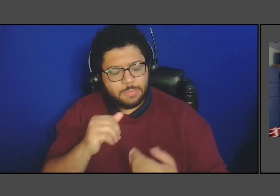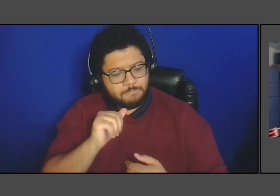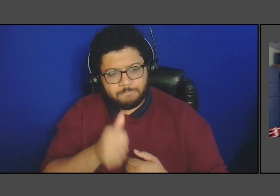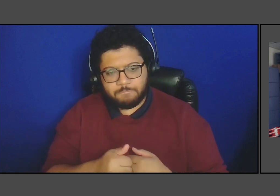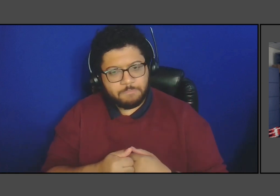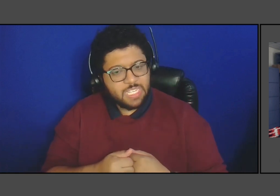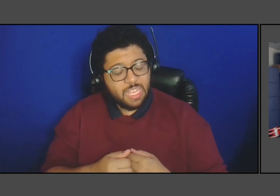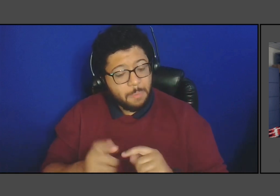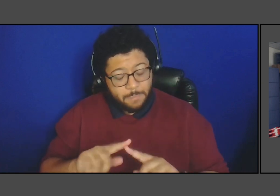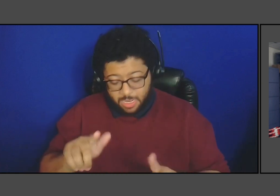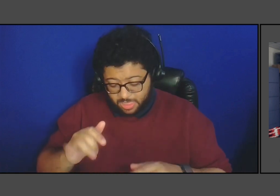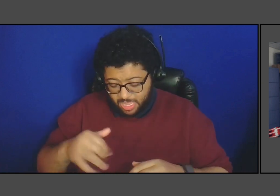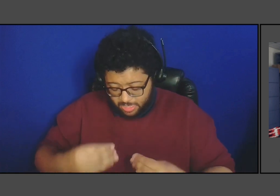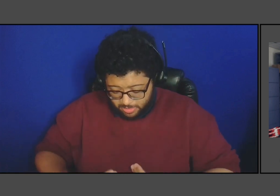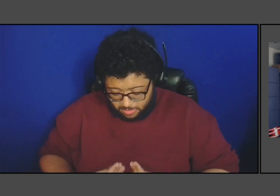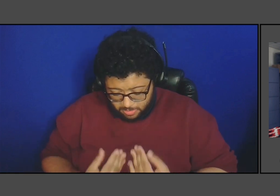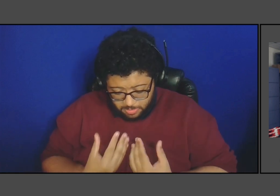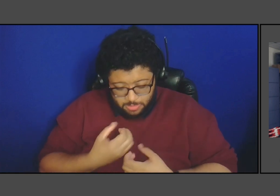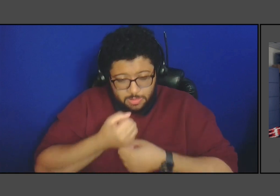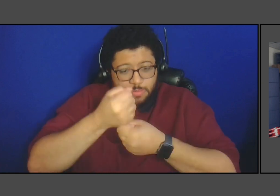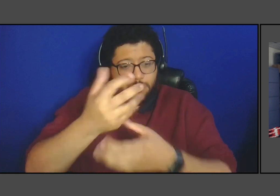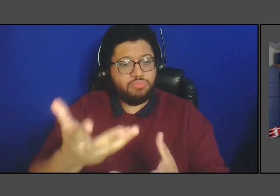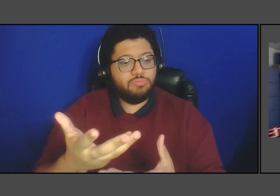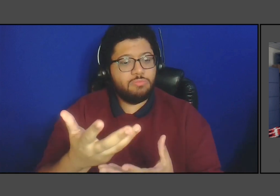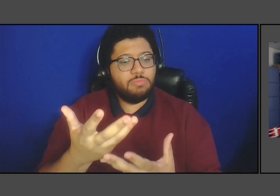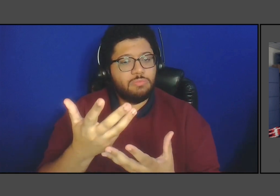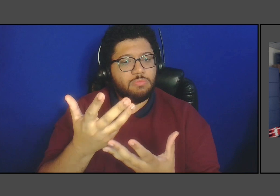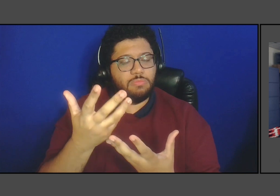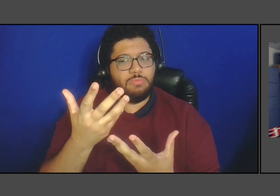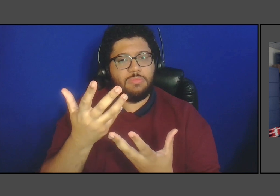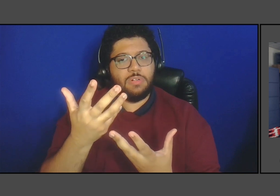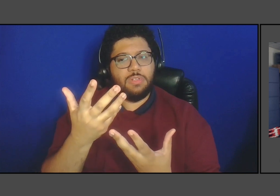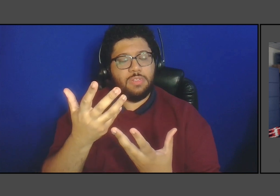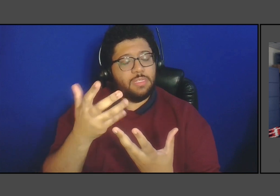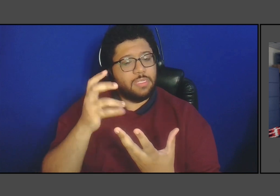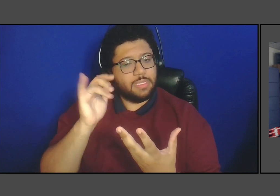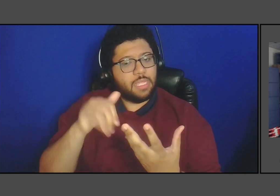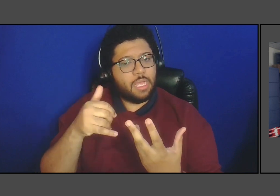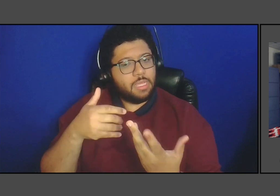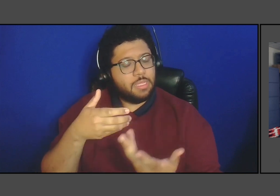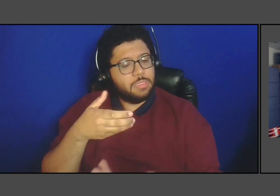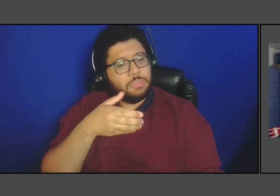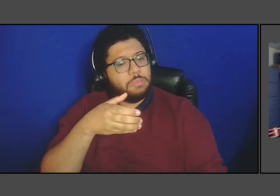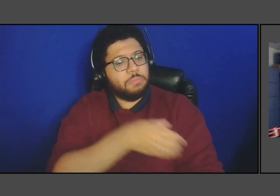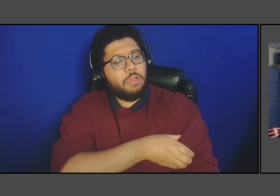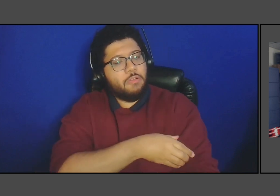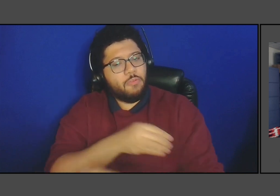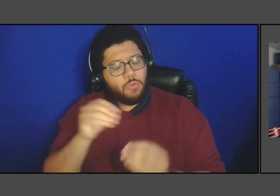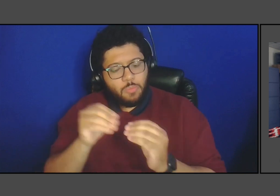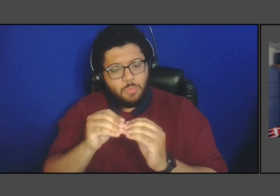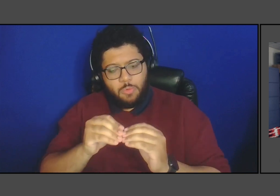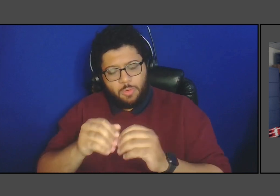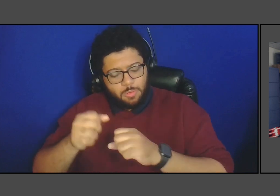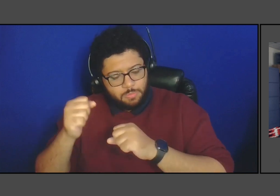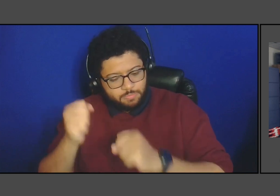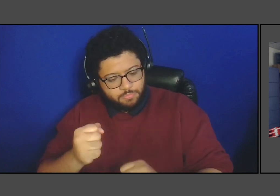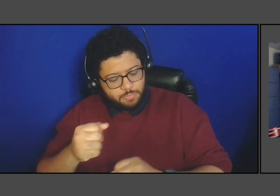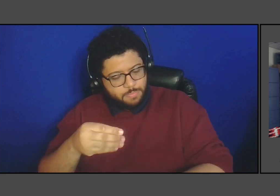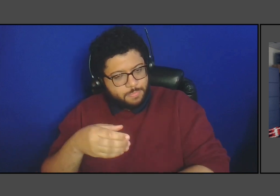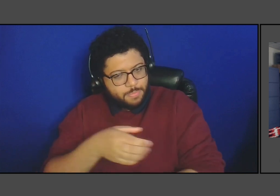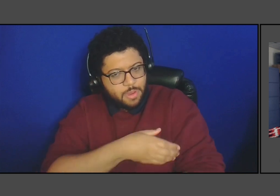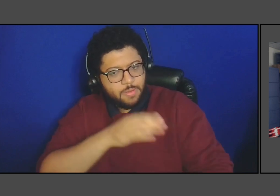any man-made, human-made oppressions. And we have to keep reminding ourselves of that until into the next